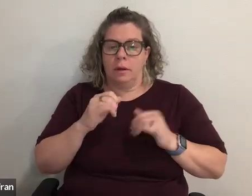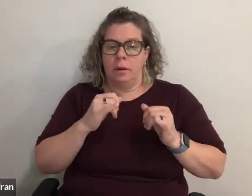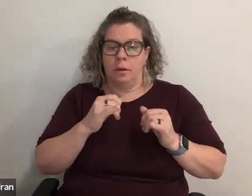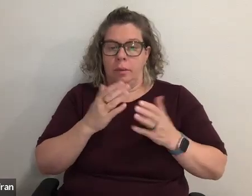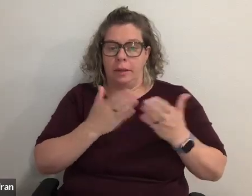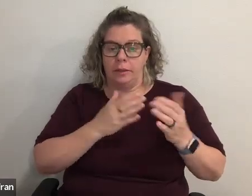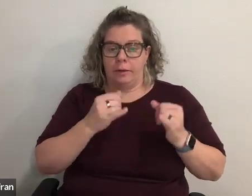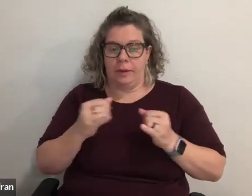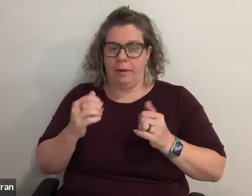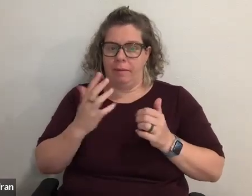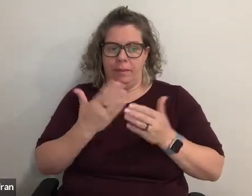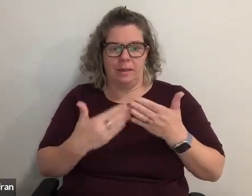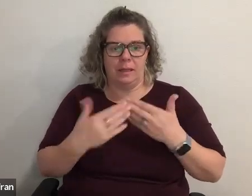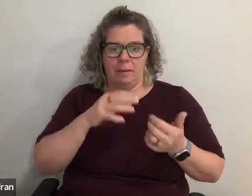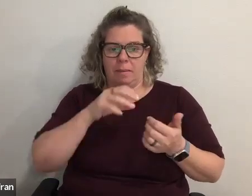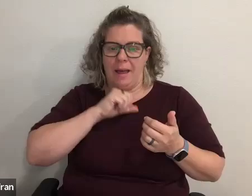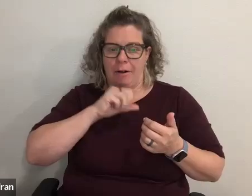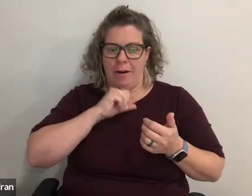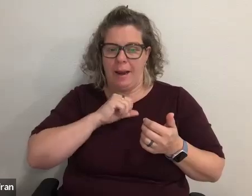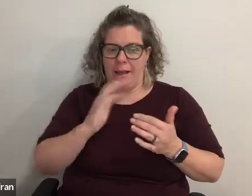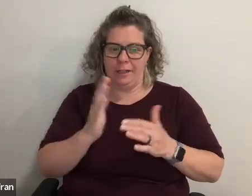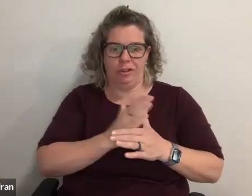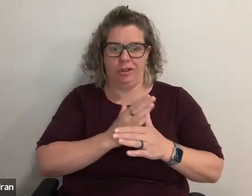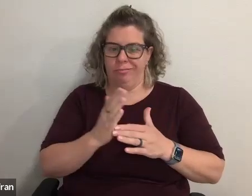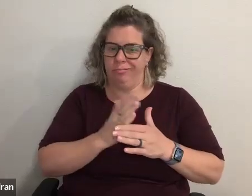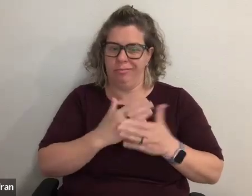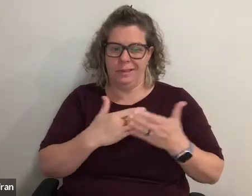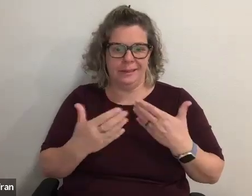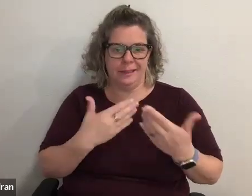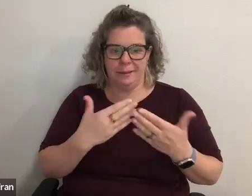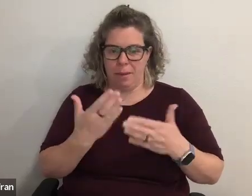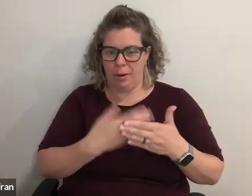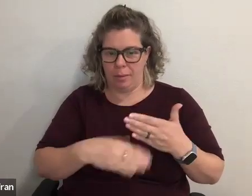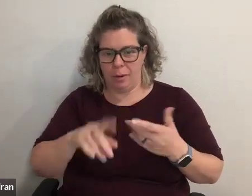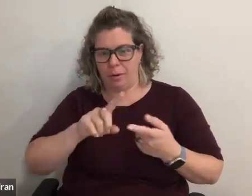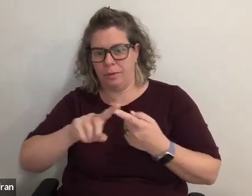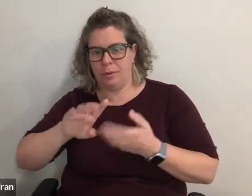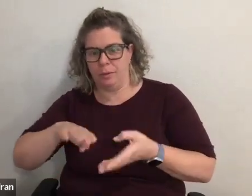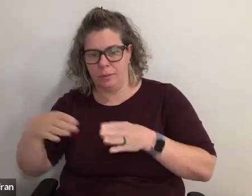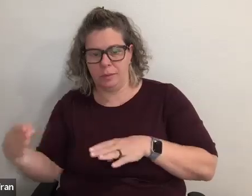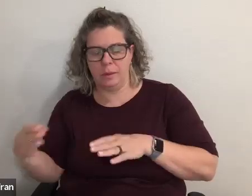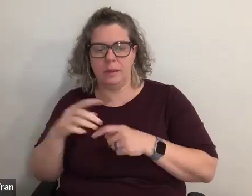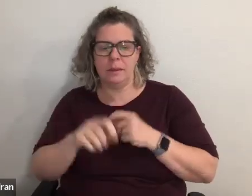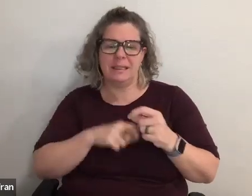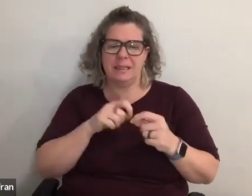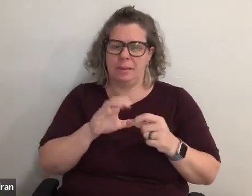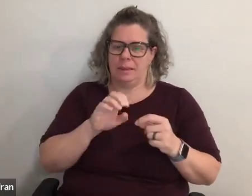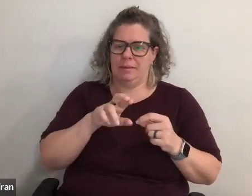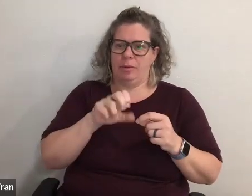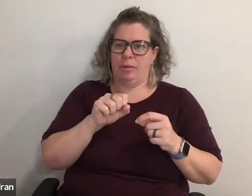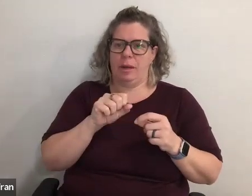individuals across the lifespan, so age is not a disqualifier. And certain types of crises aren't